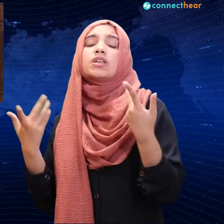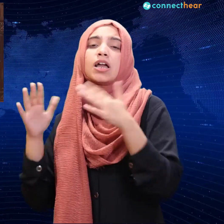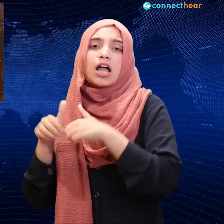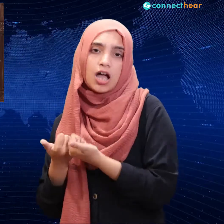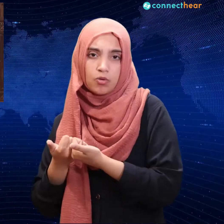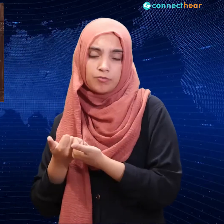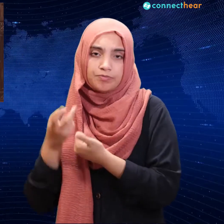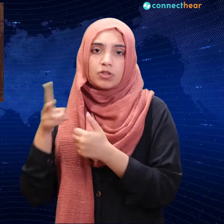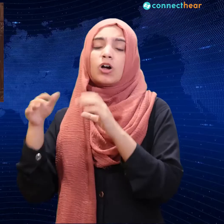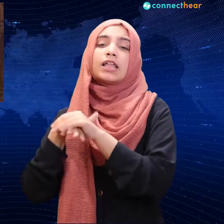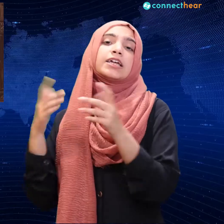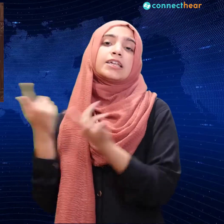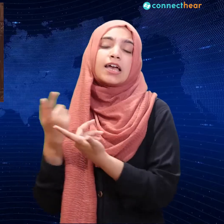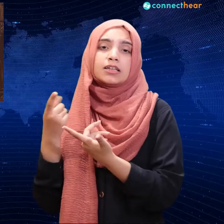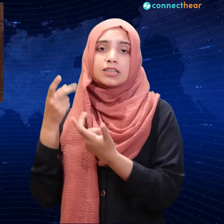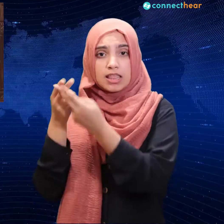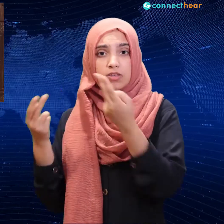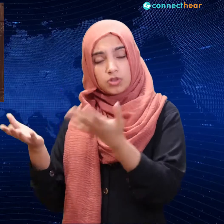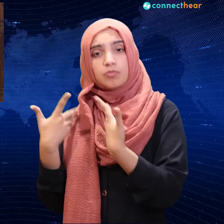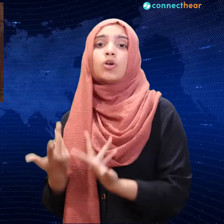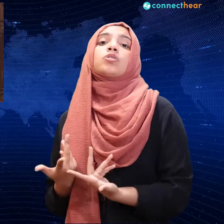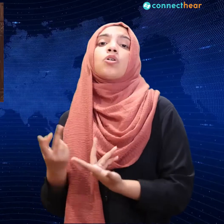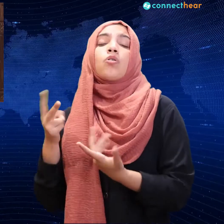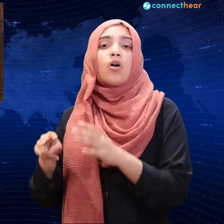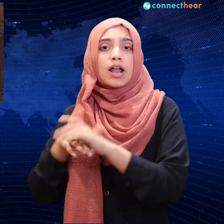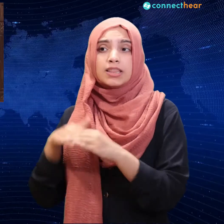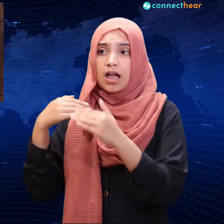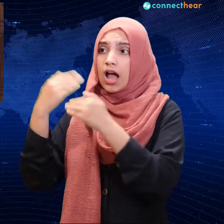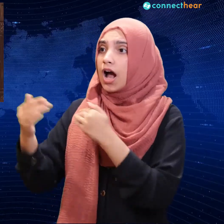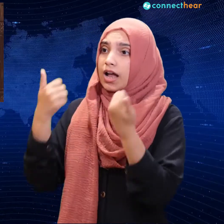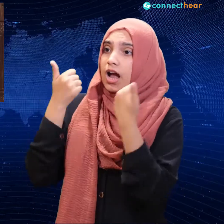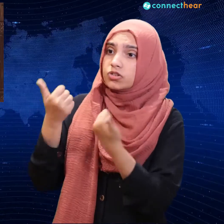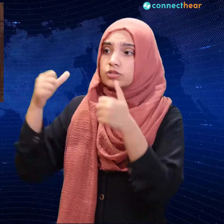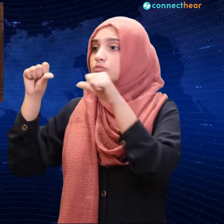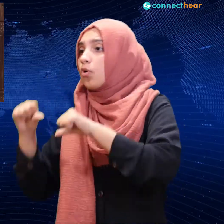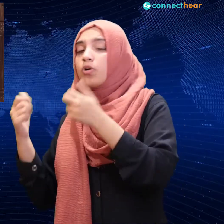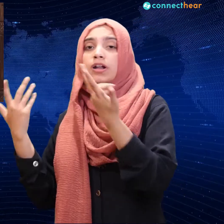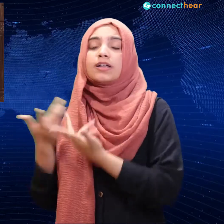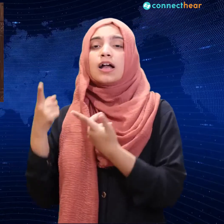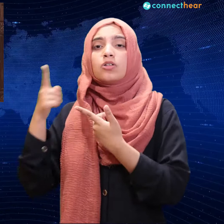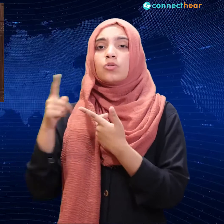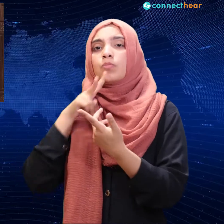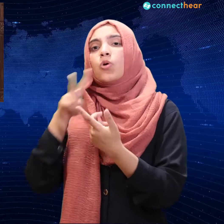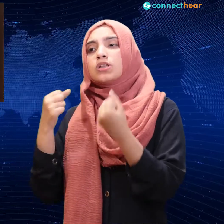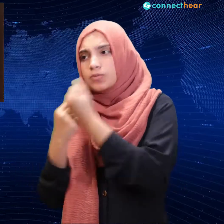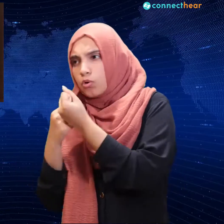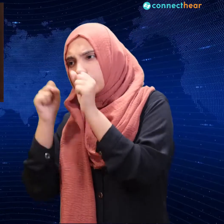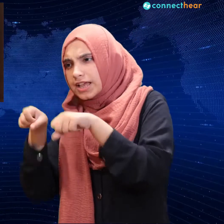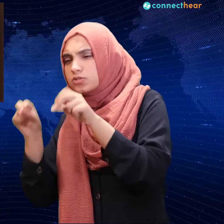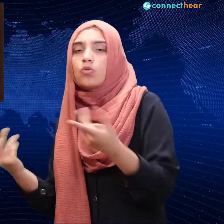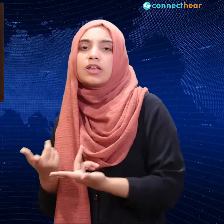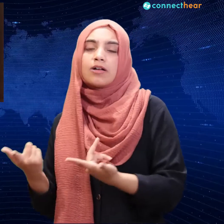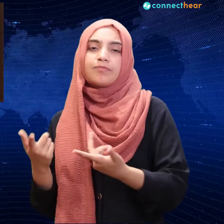the case, is Pyrrhic. That playing a double game has now created blowback in terms of your own national security.